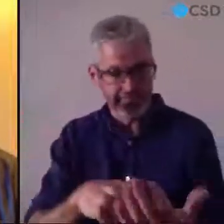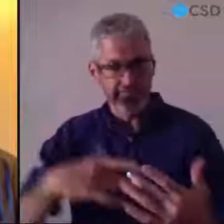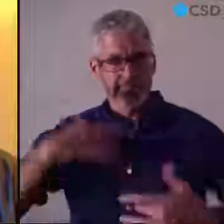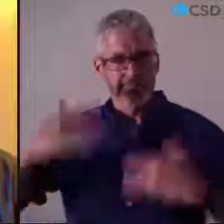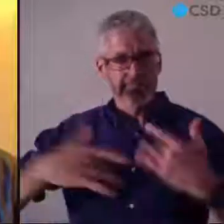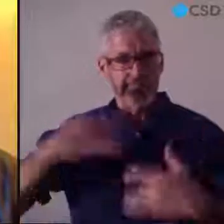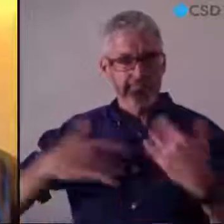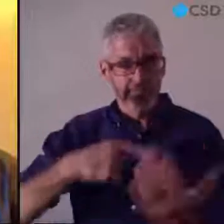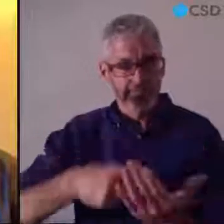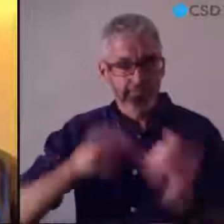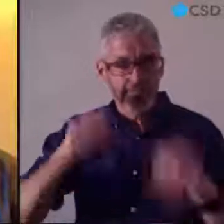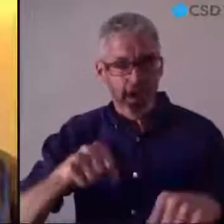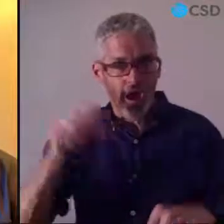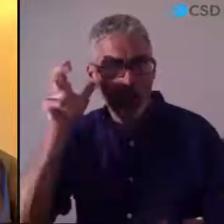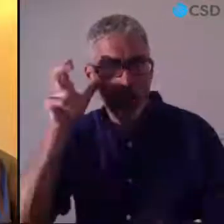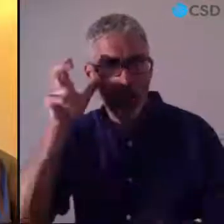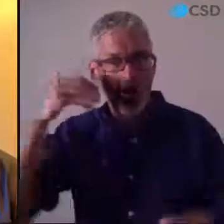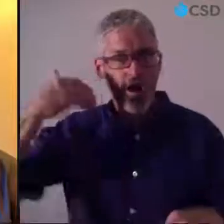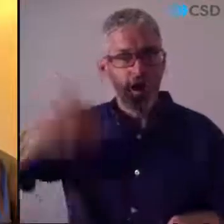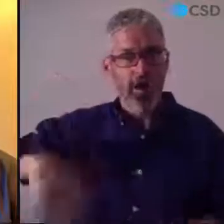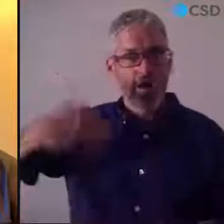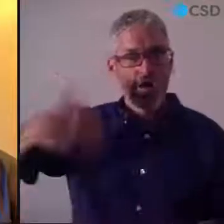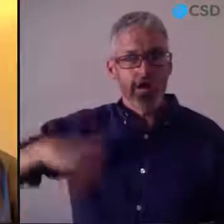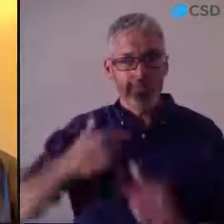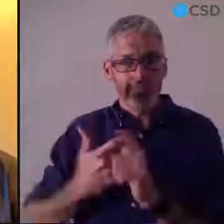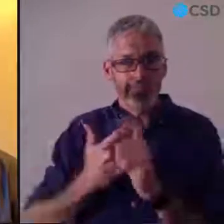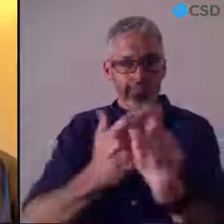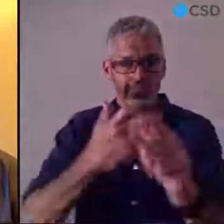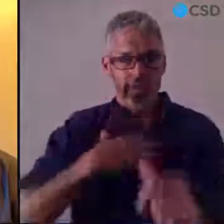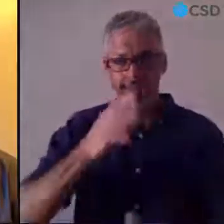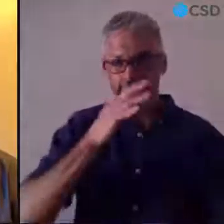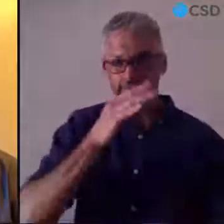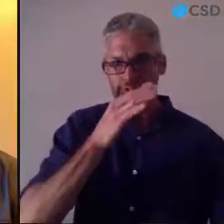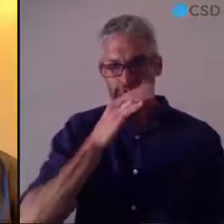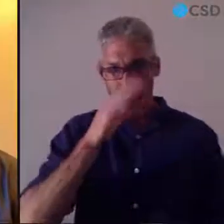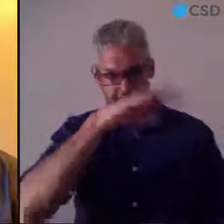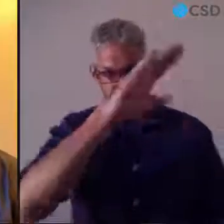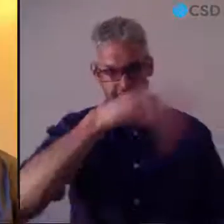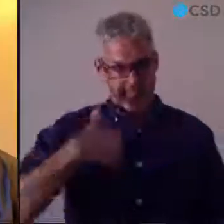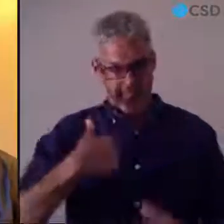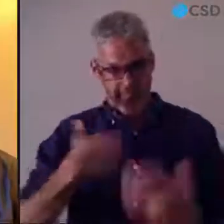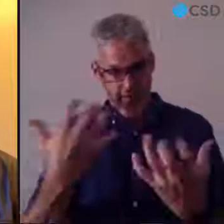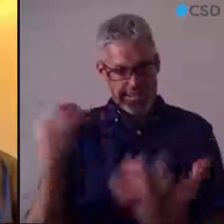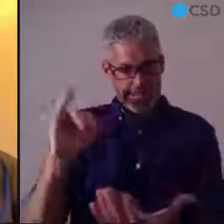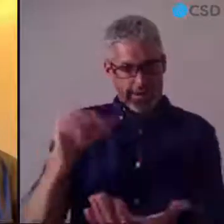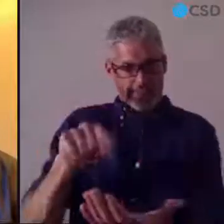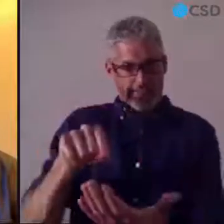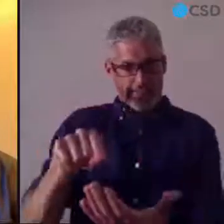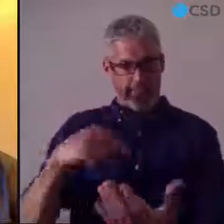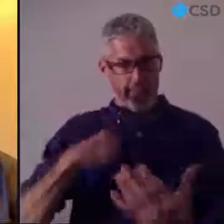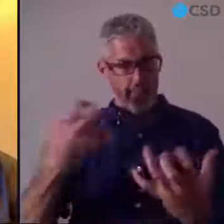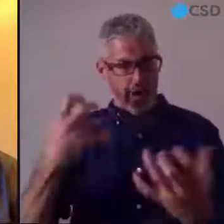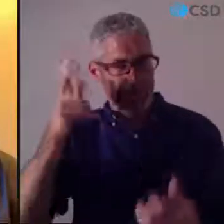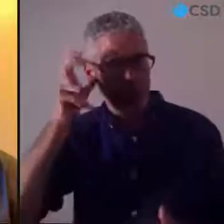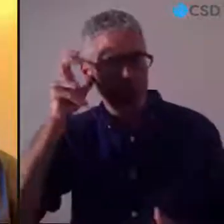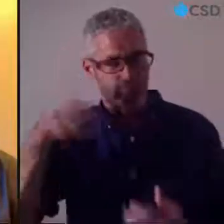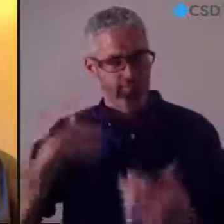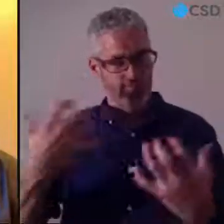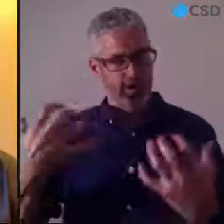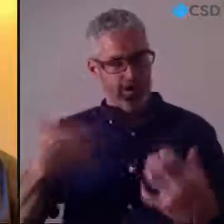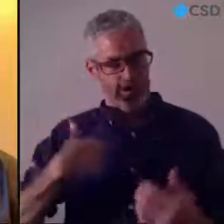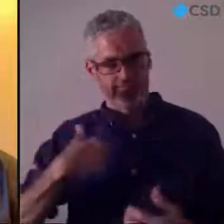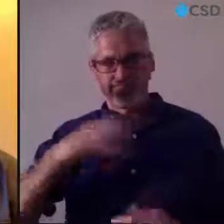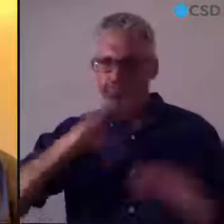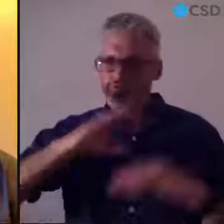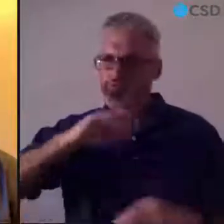back in the 80s, and I thought, oh, that's awesome. He can hear. So I ran to my mom, and I said, hey, Mom, I